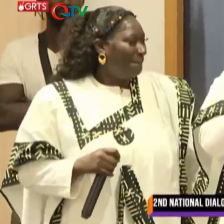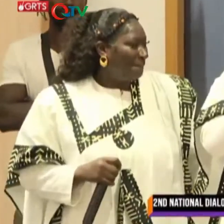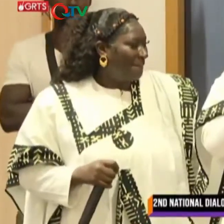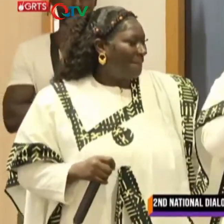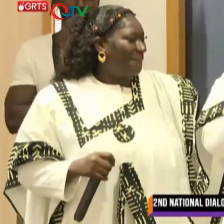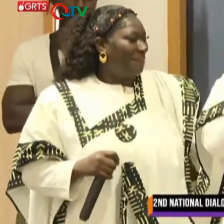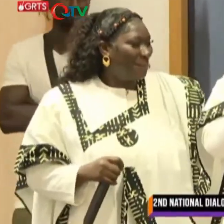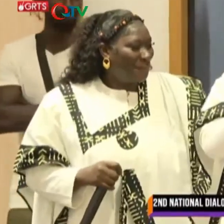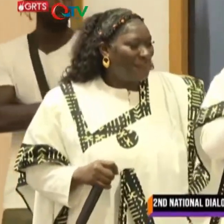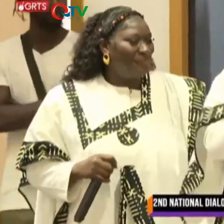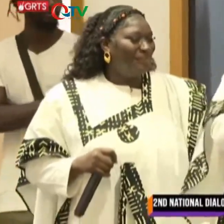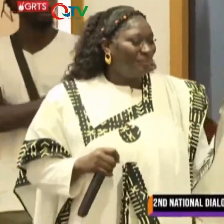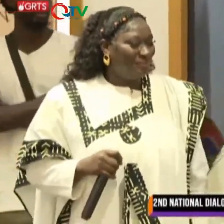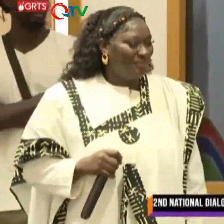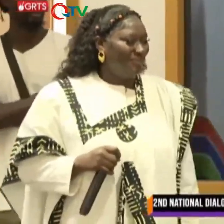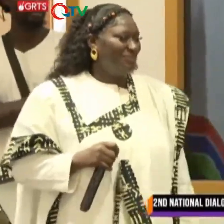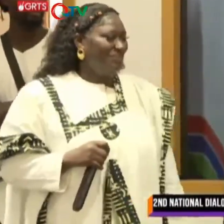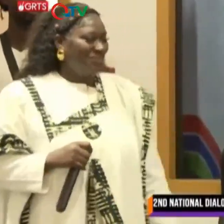Nkayabaji Basen.